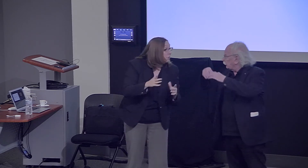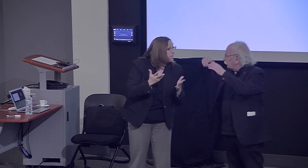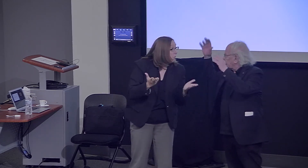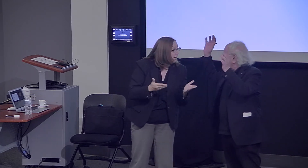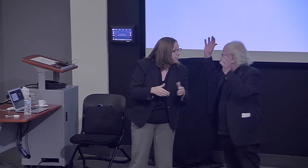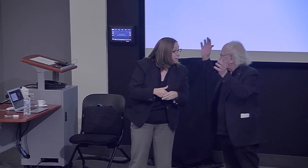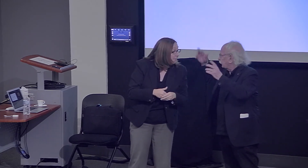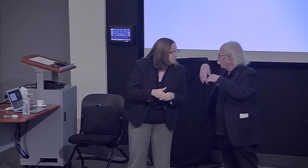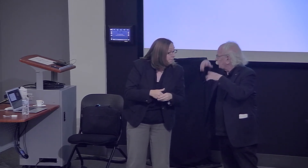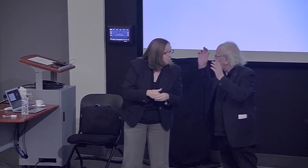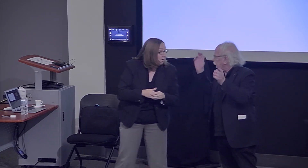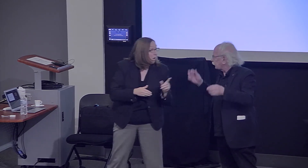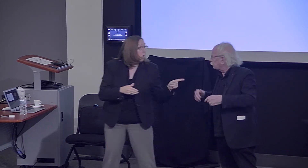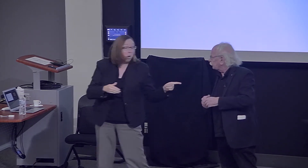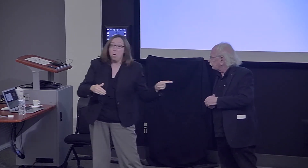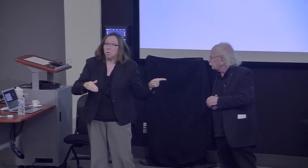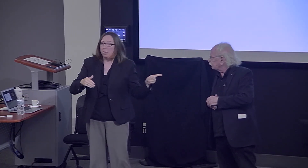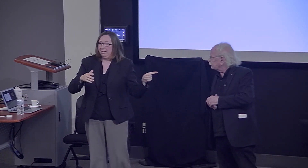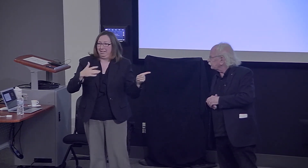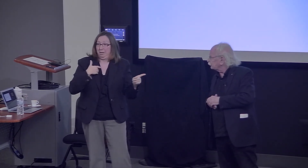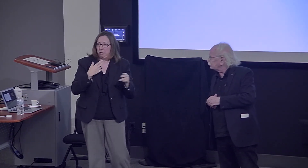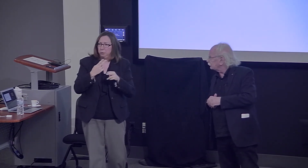missed it. It's volatile, it go around.